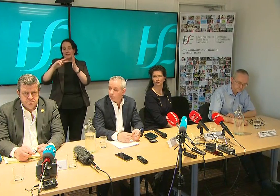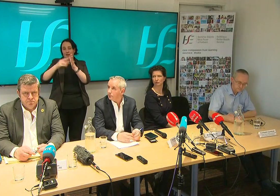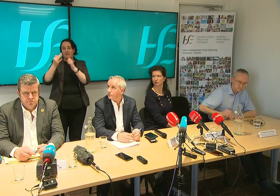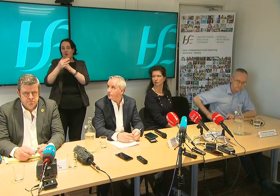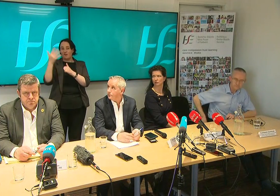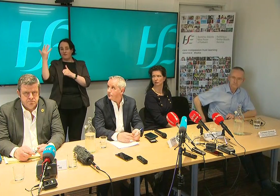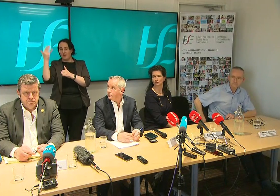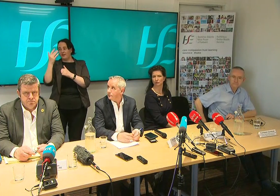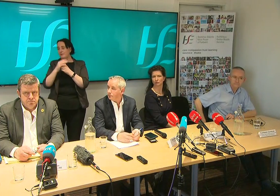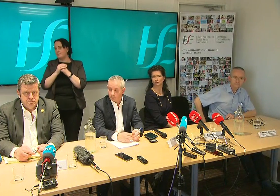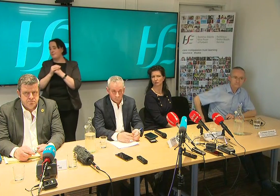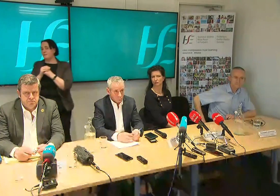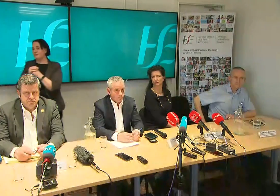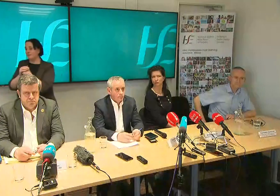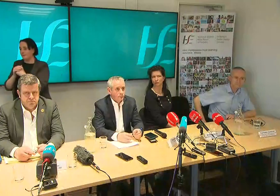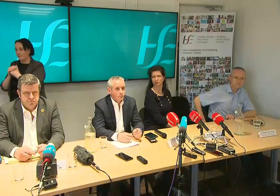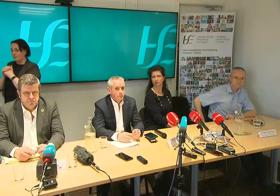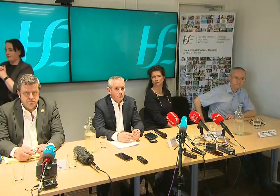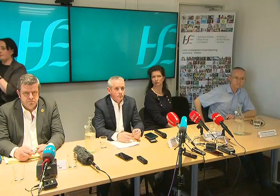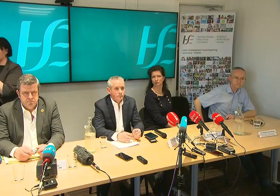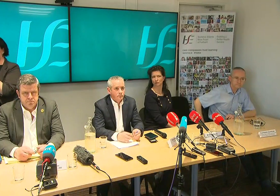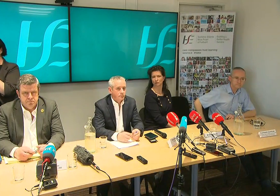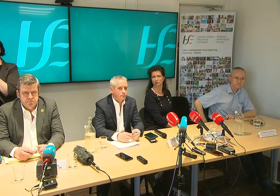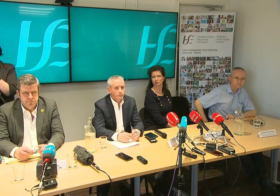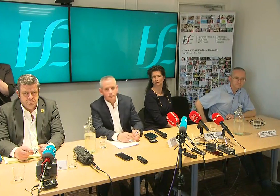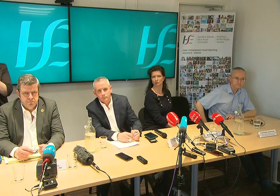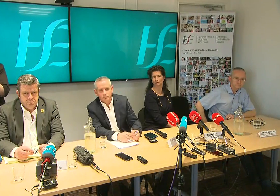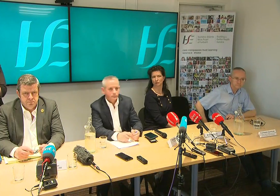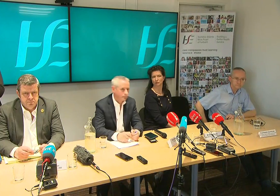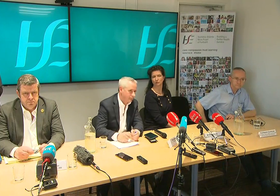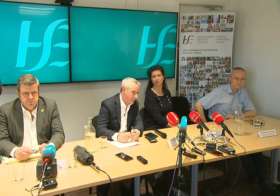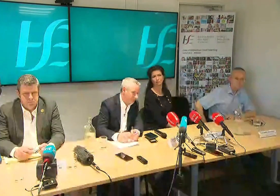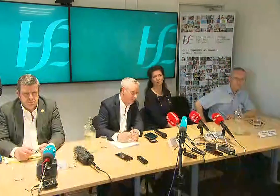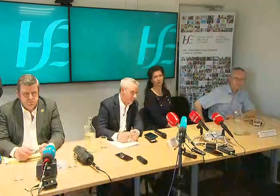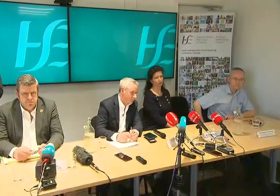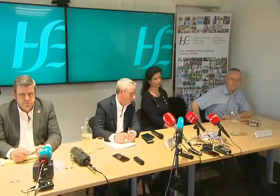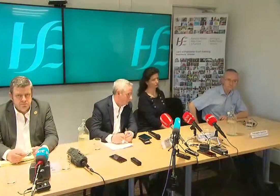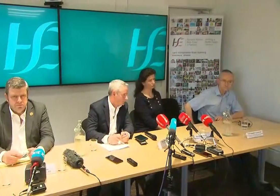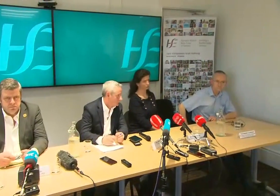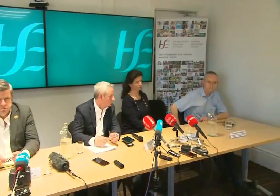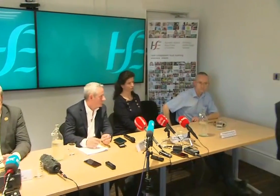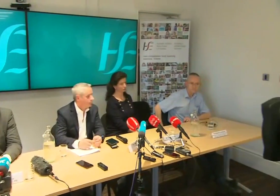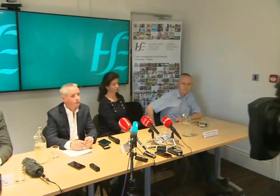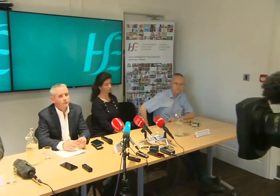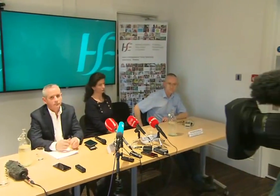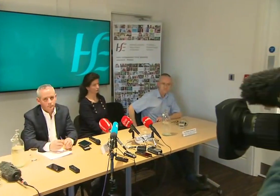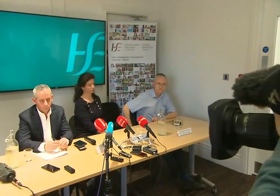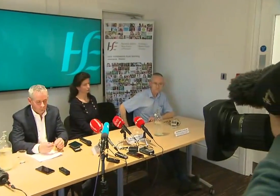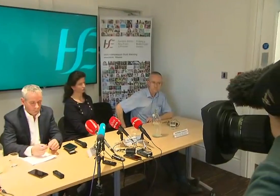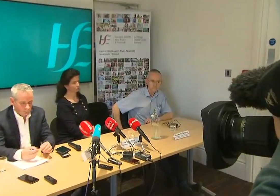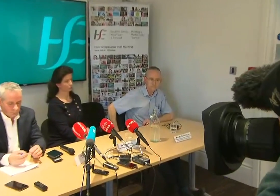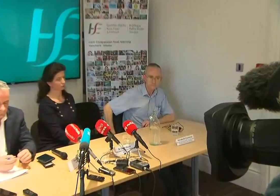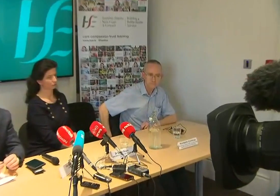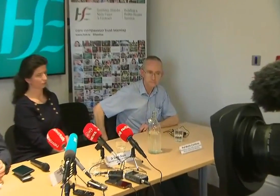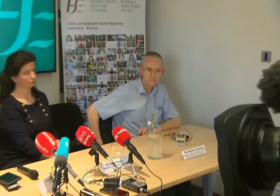5 o'clock. Akesh, the one on TG Carlin. Akesh, the Martin and Paul Martin Cormacan. How the Fager Liberal Lane